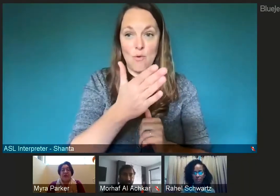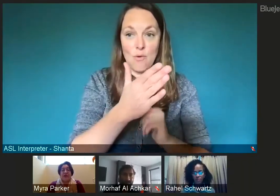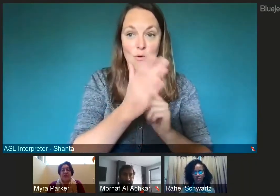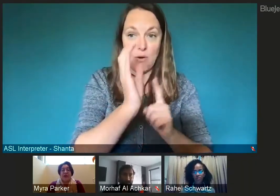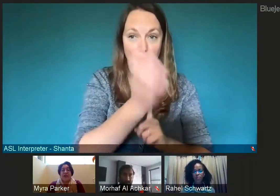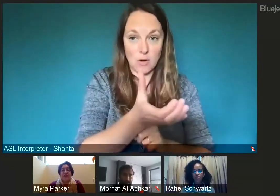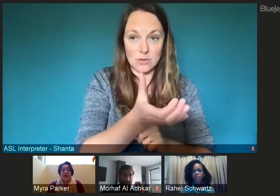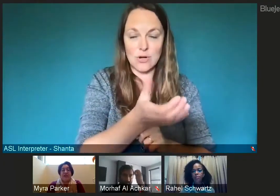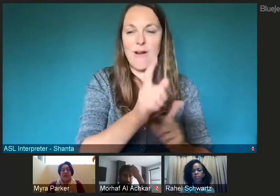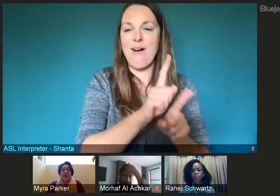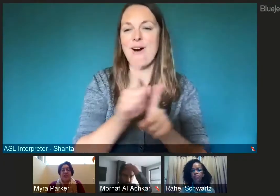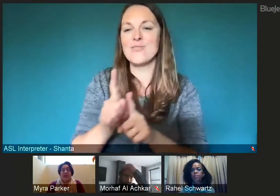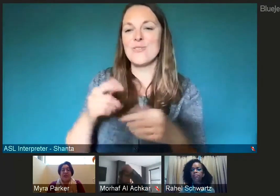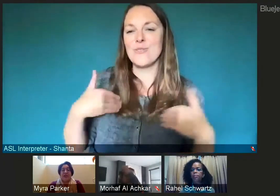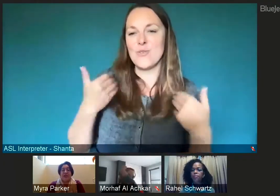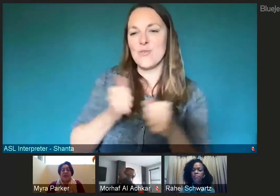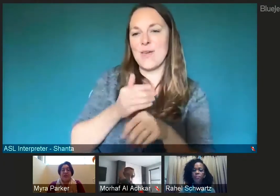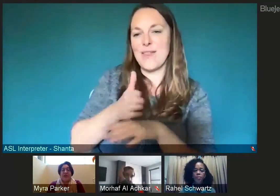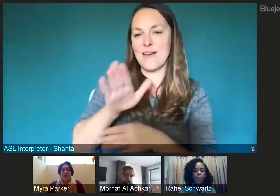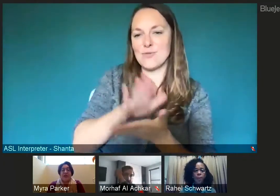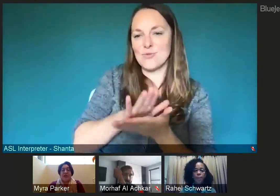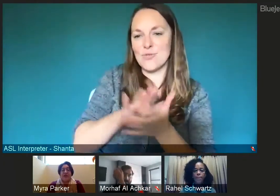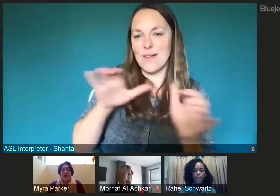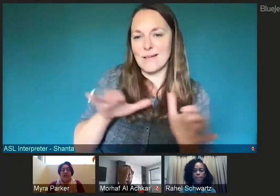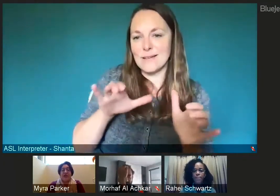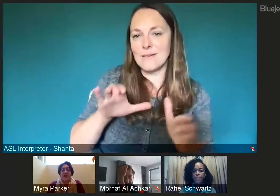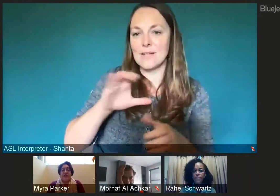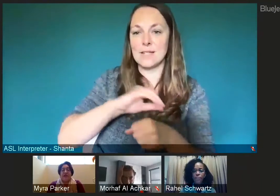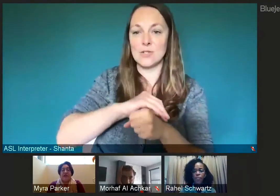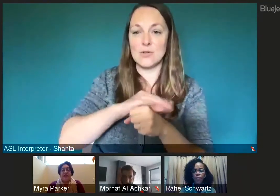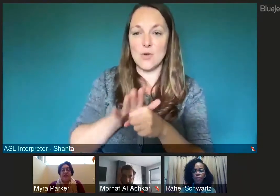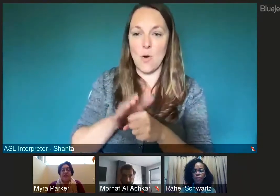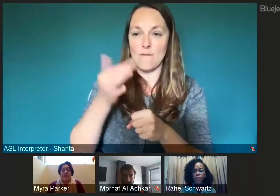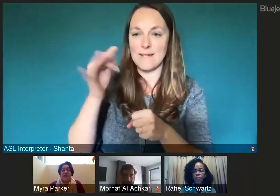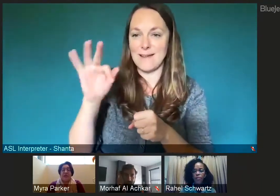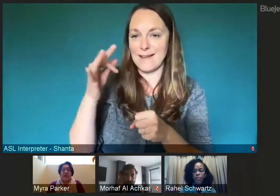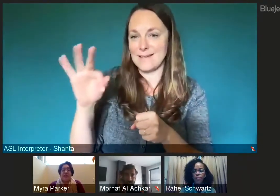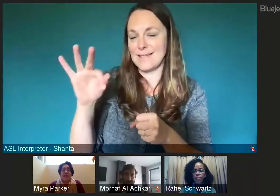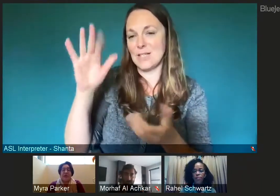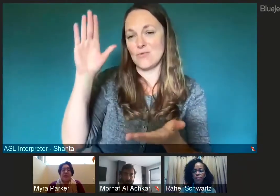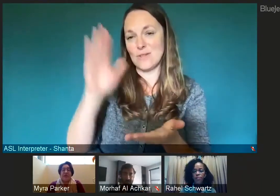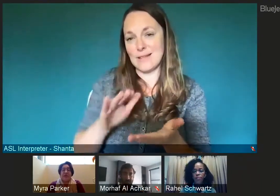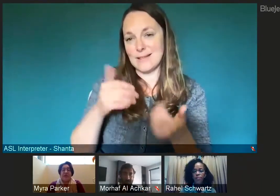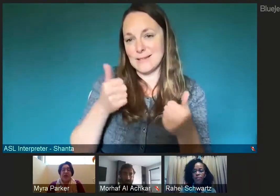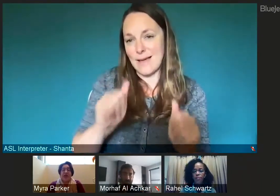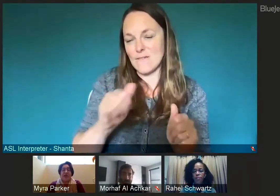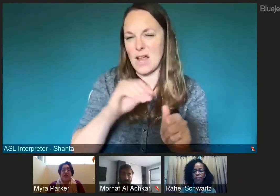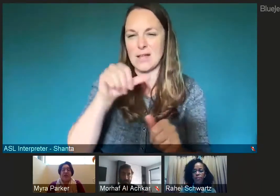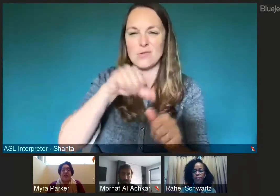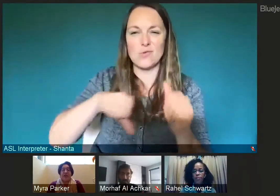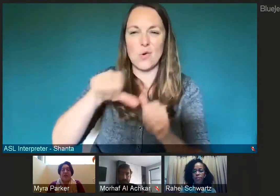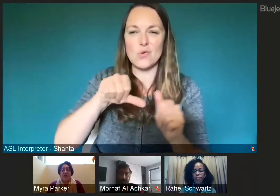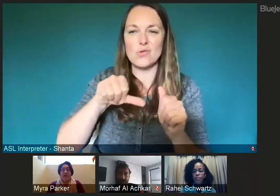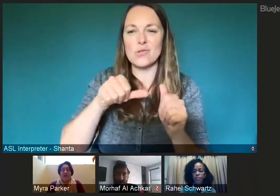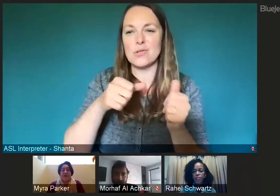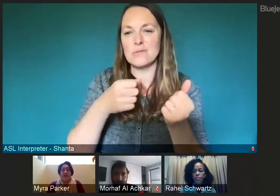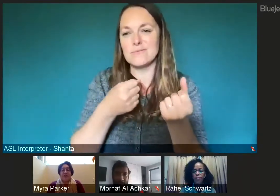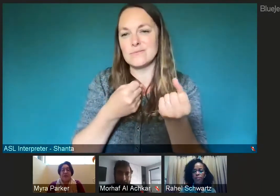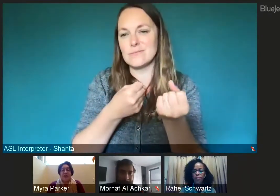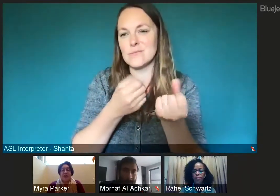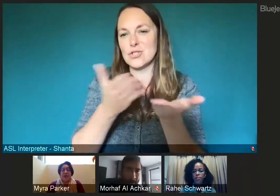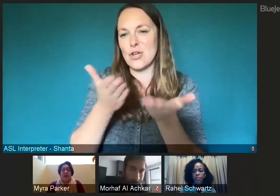with after-school activities, COVID-19 relief efforts, and other essential services to best support Pacific Islander community